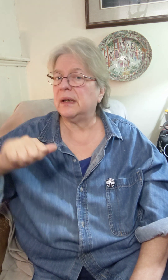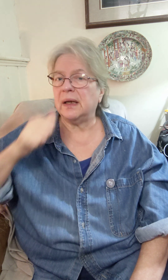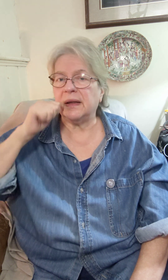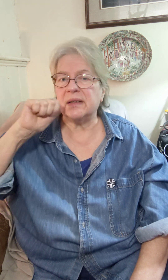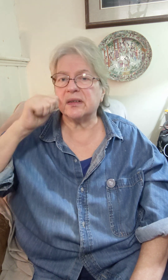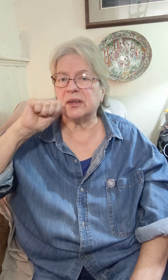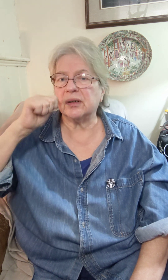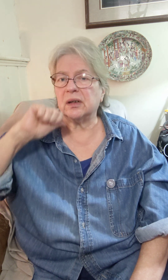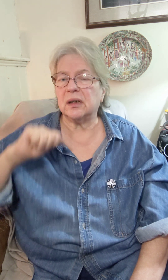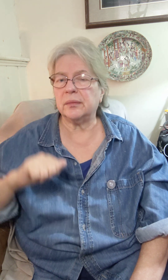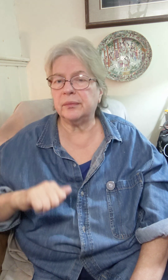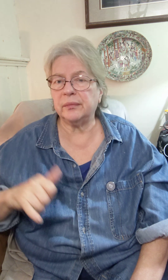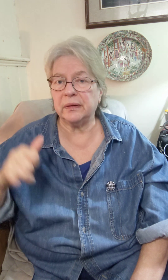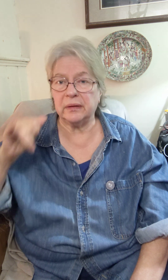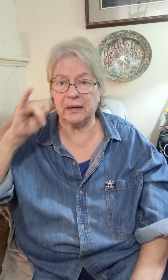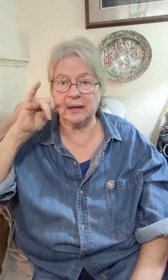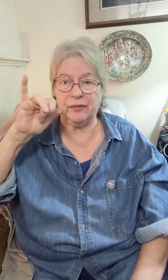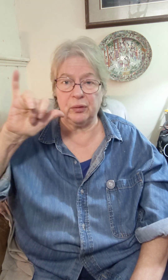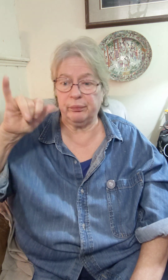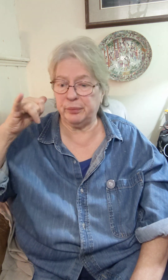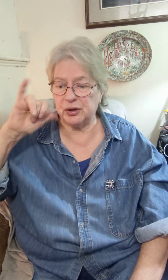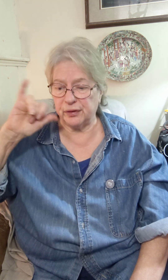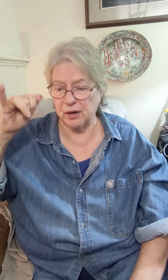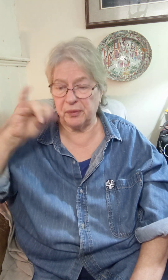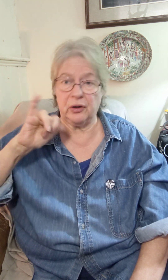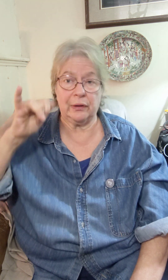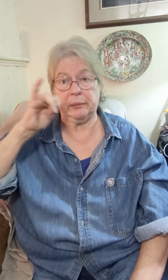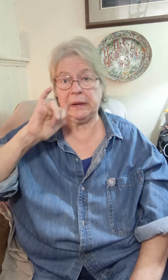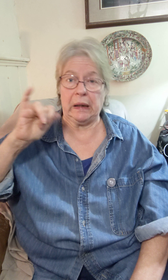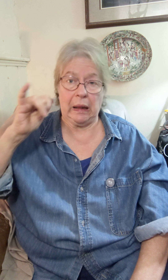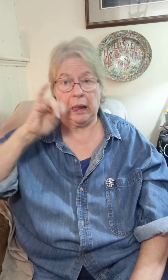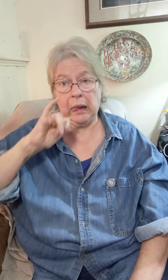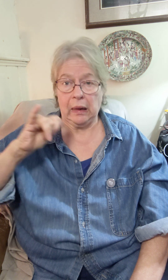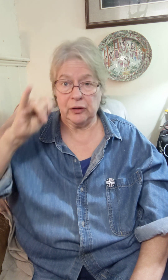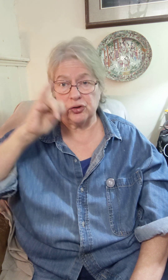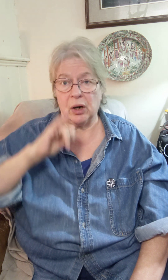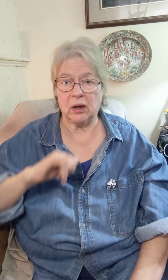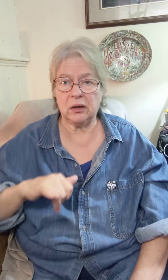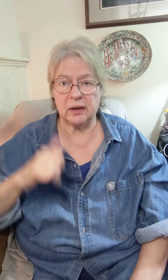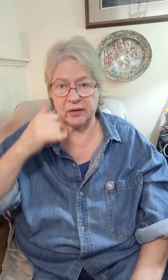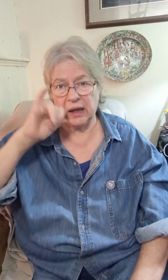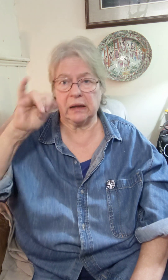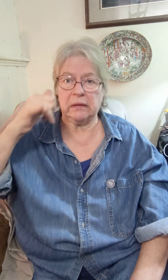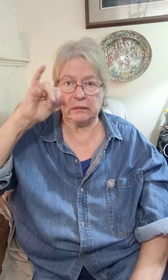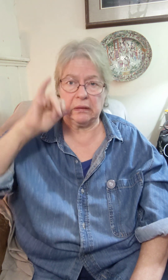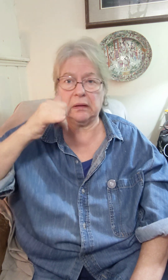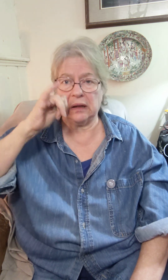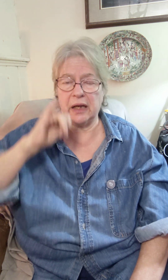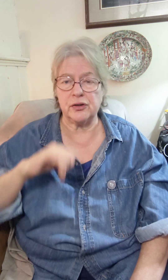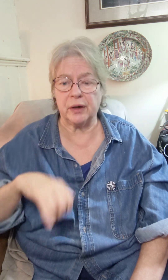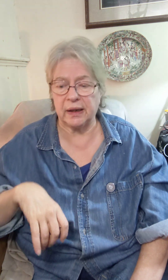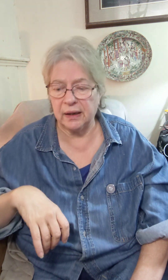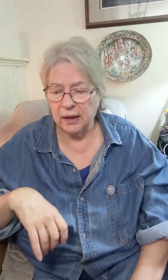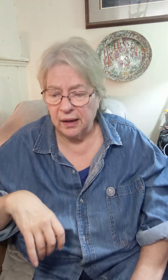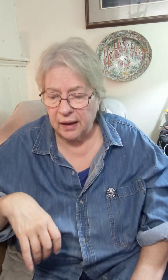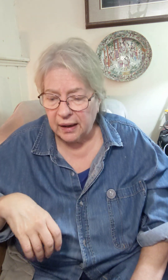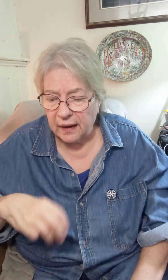And that's a little, if you put your finger up there, you can be drunk. That's like a lot of drinking. And